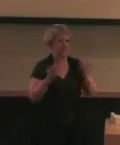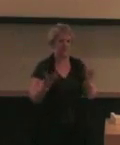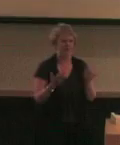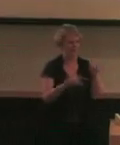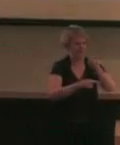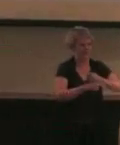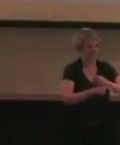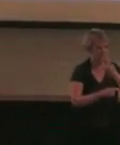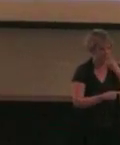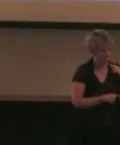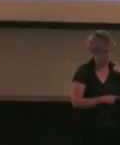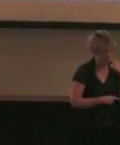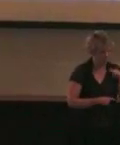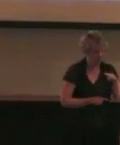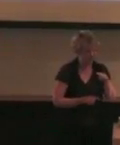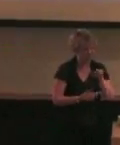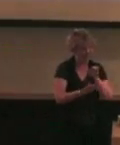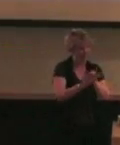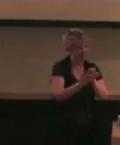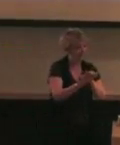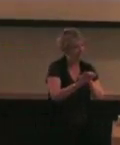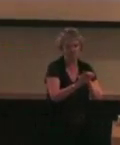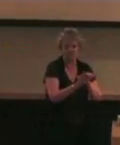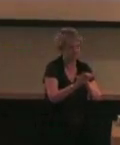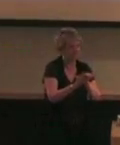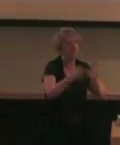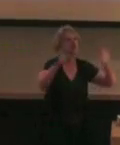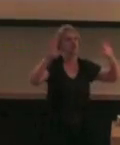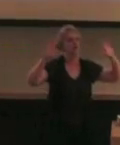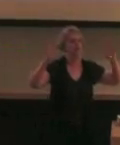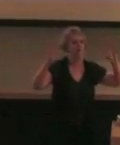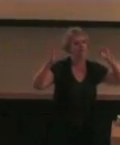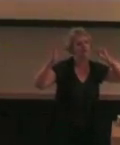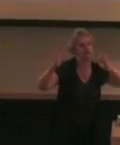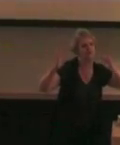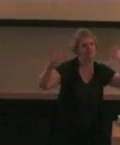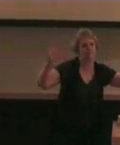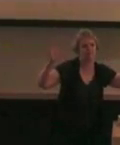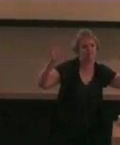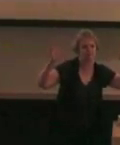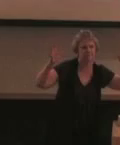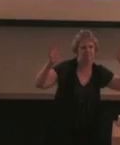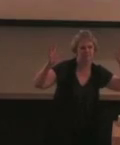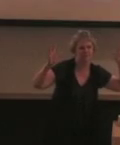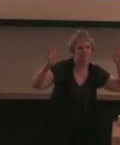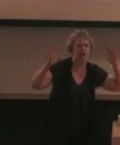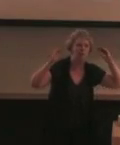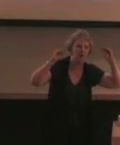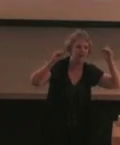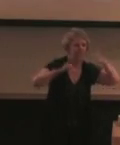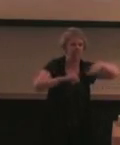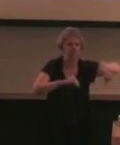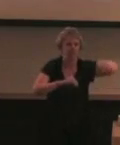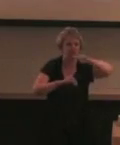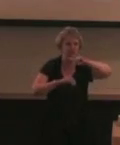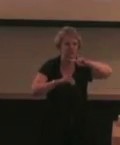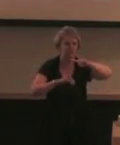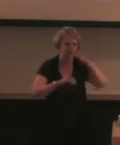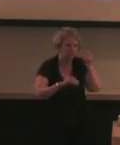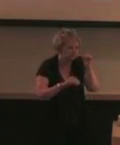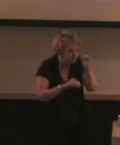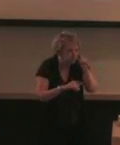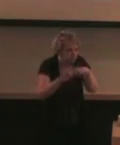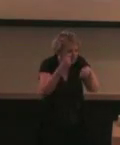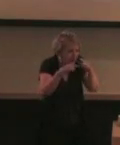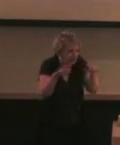here. So if you don't mind clapping, but actually doing a deaf clap. So I want to teach you a little bit of sign